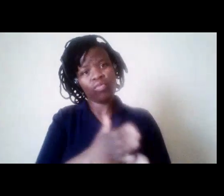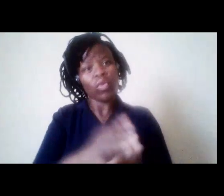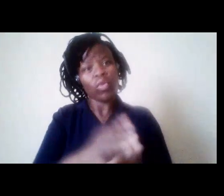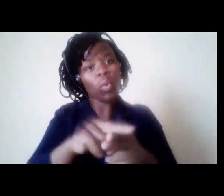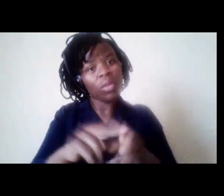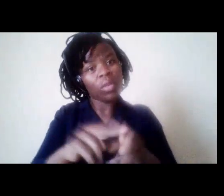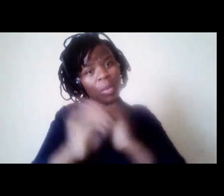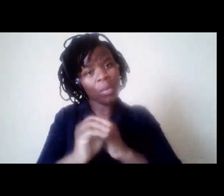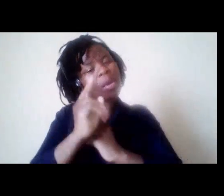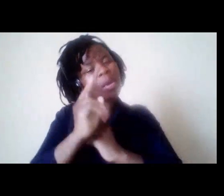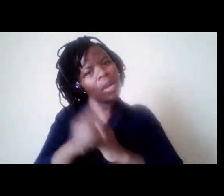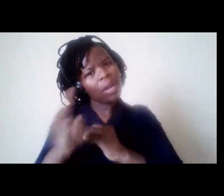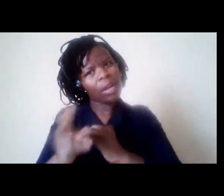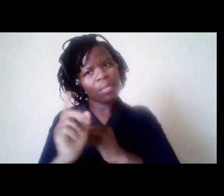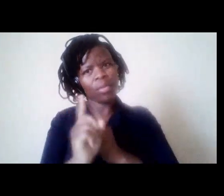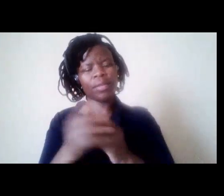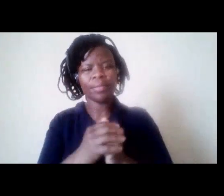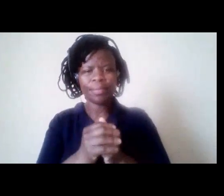also,